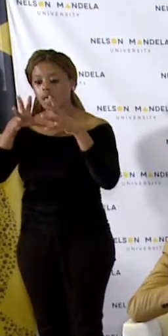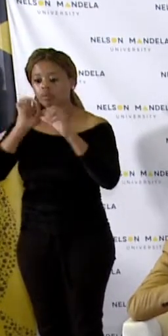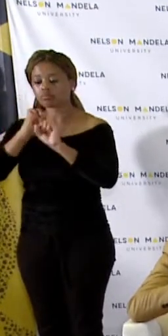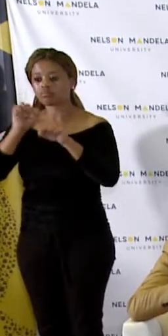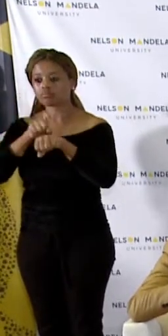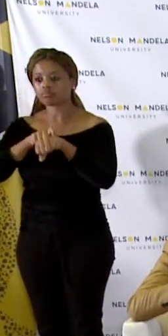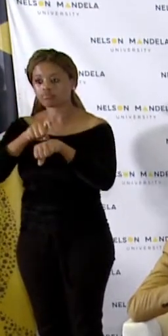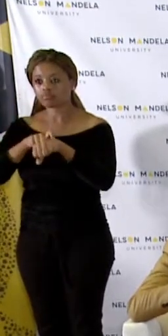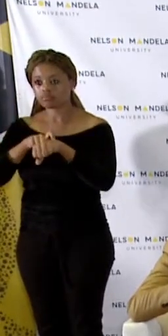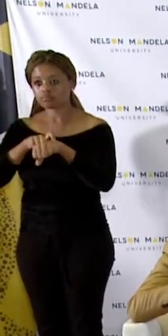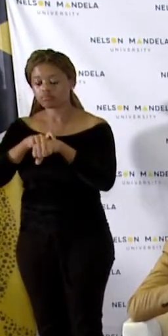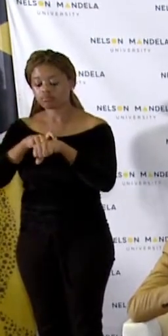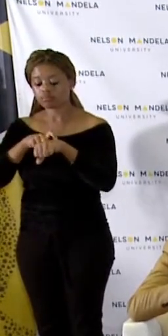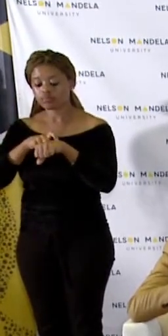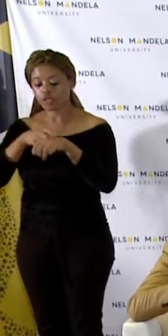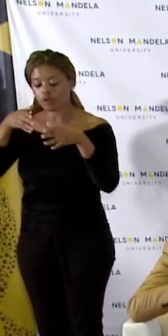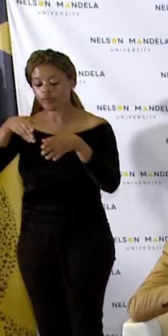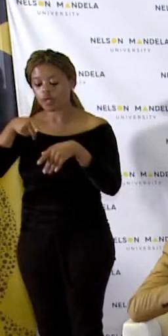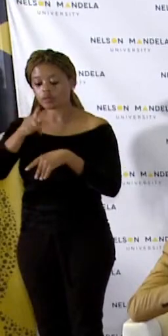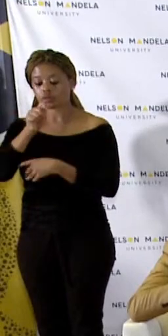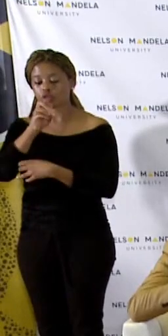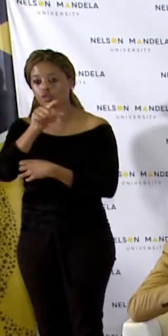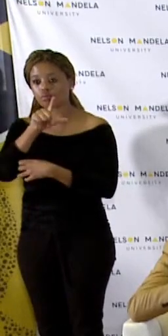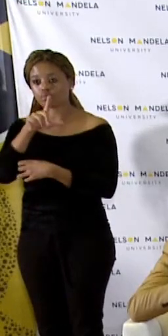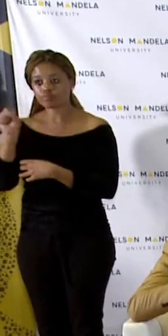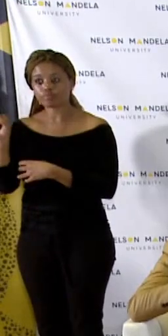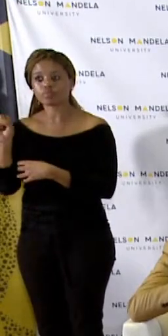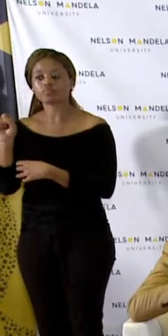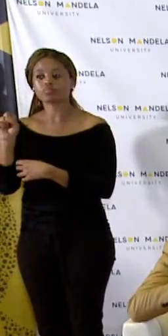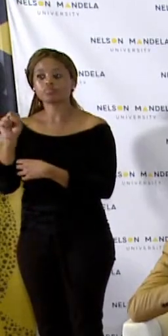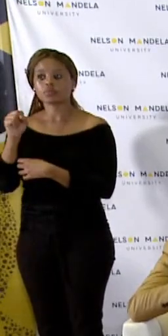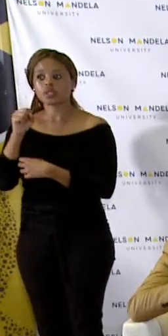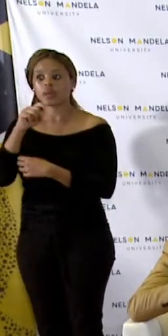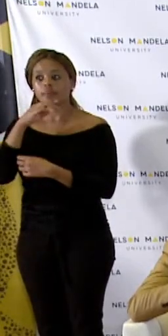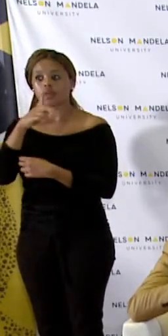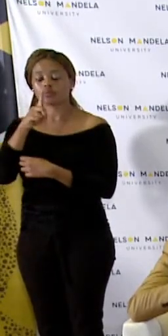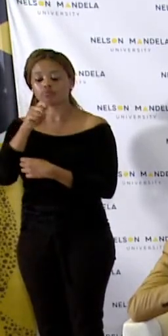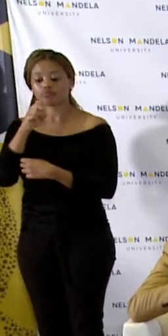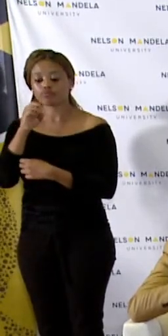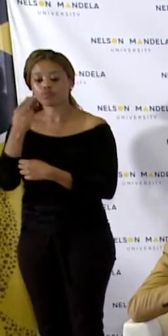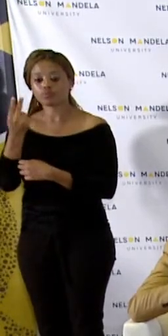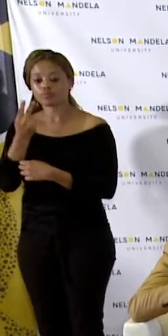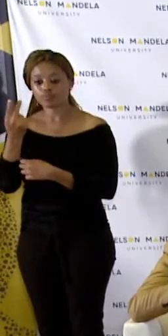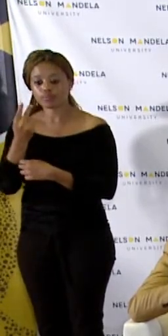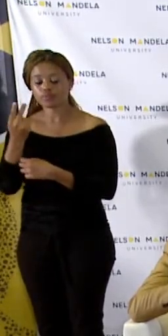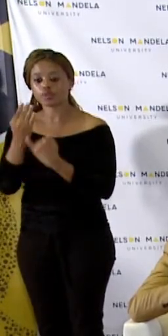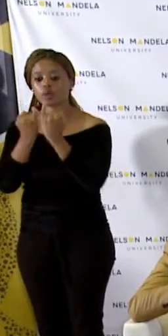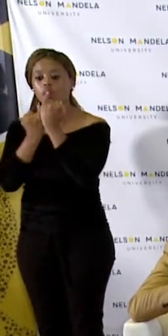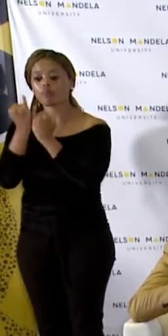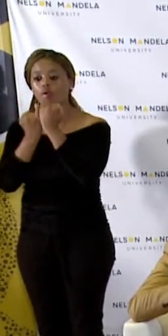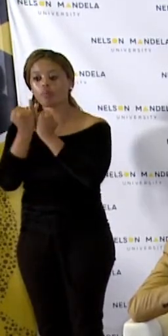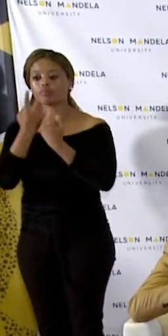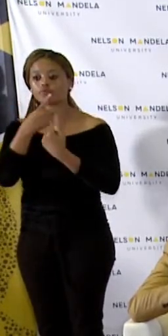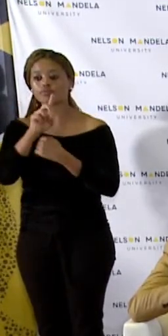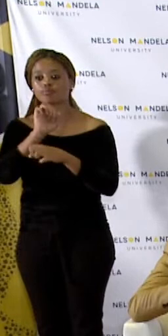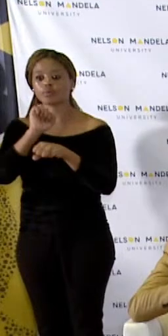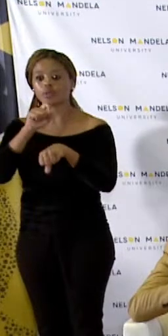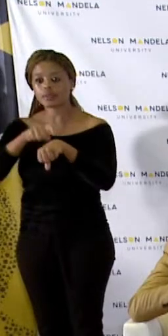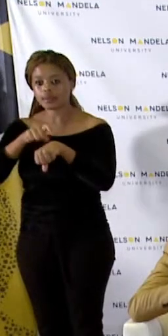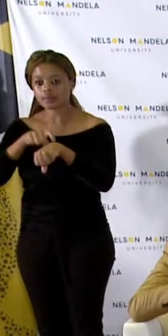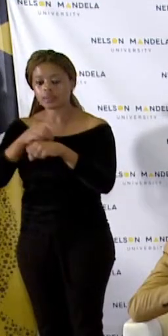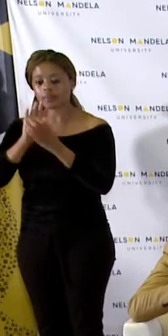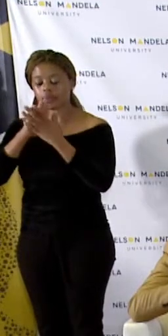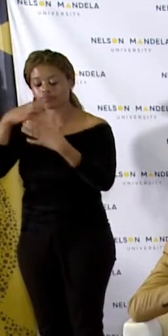time on these tools, okay, because these tools are also competing for your time and